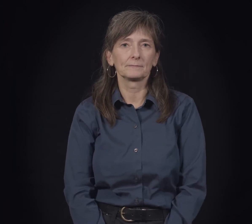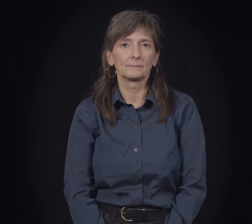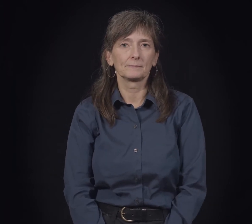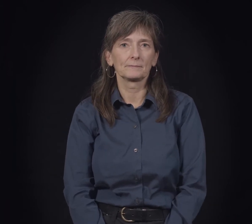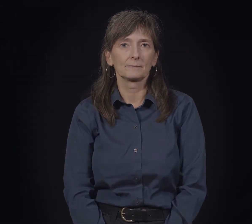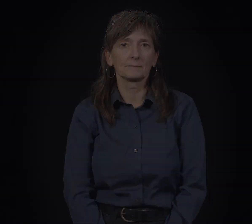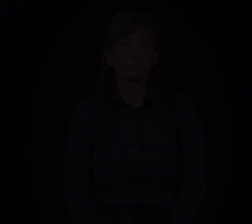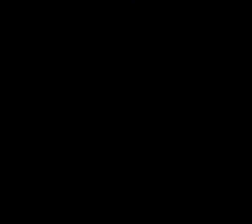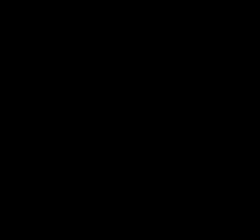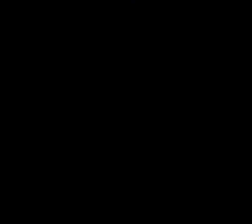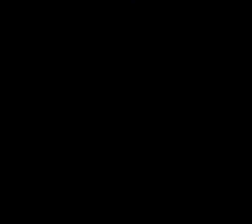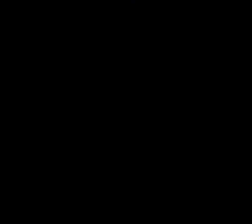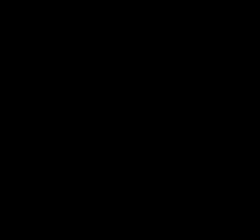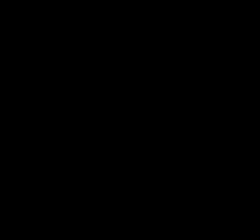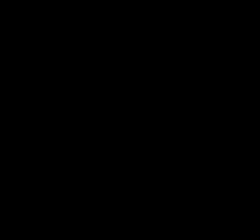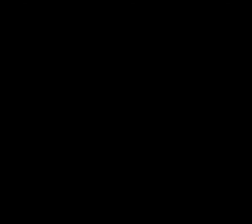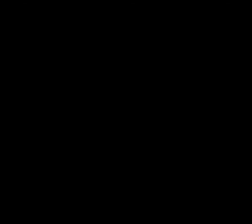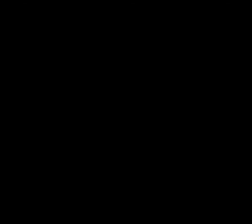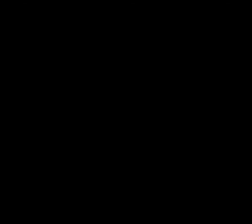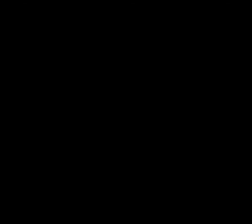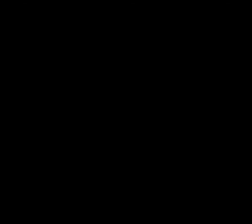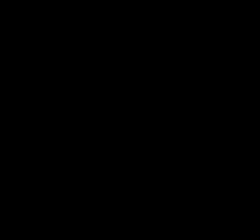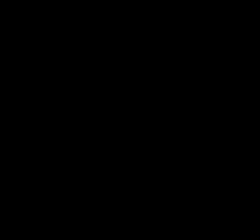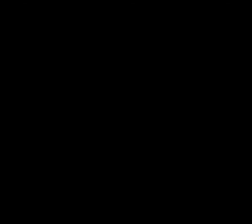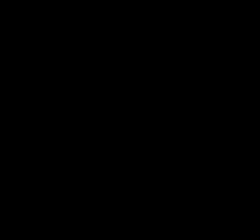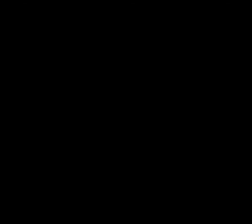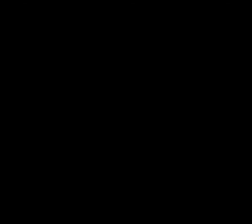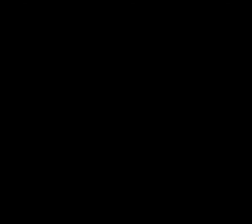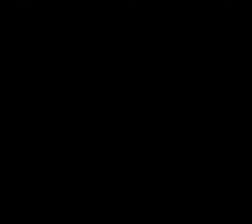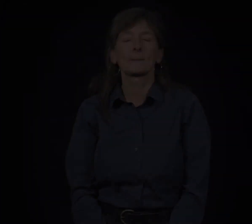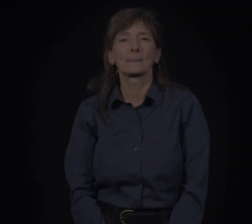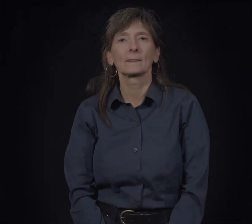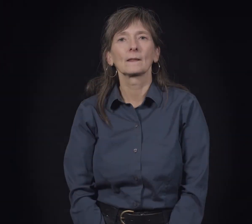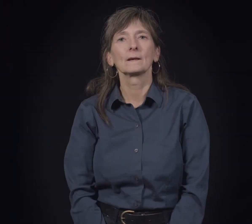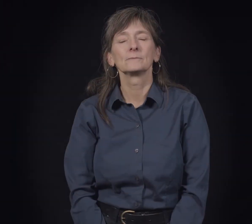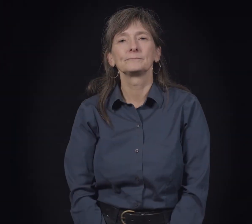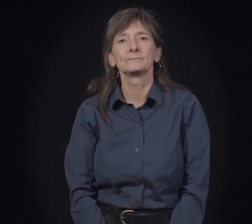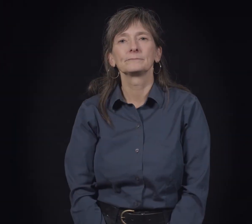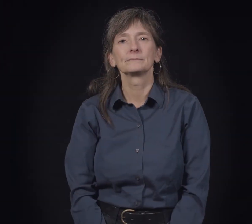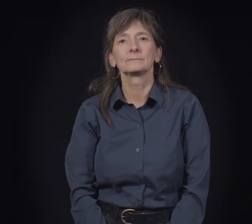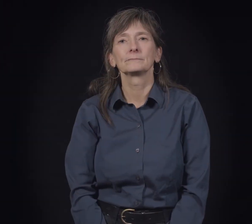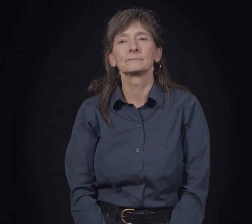Nation. Mechanisms for accountability.